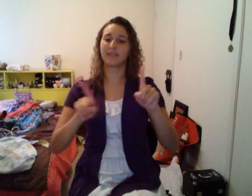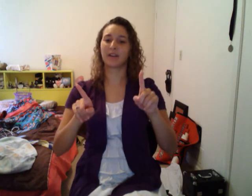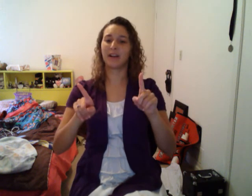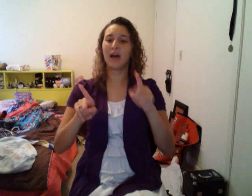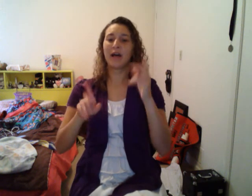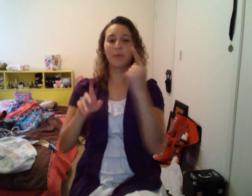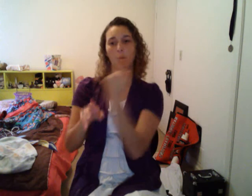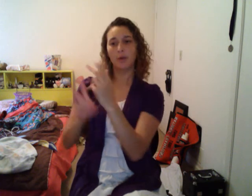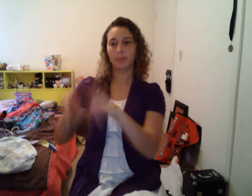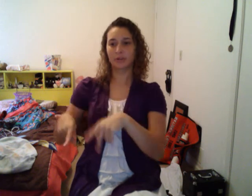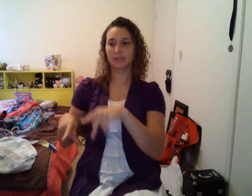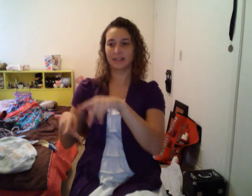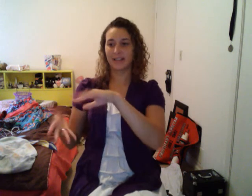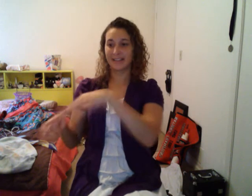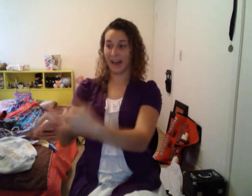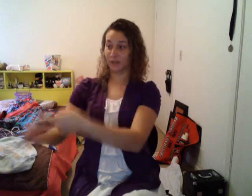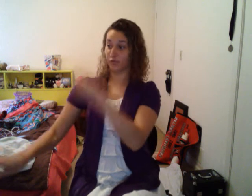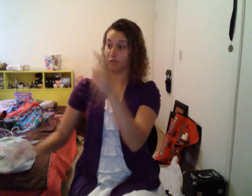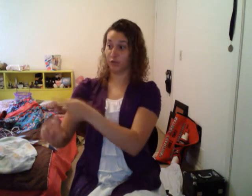to save the other 4.